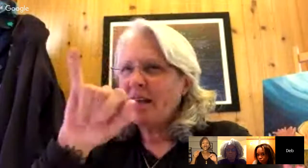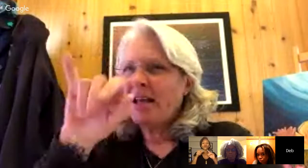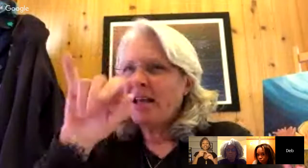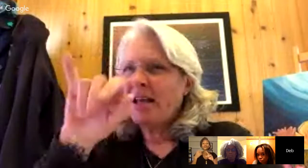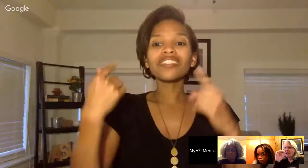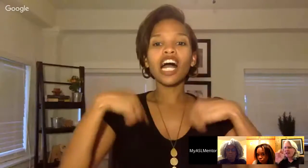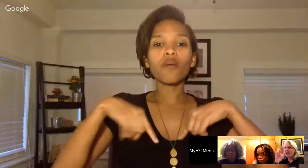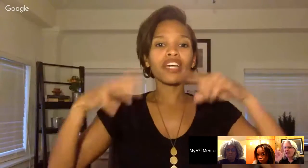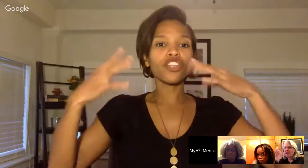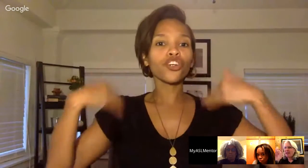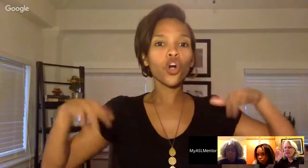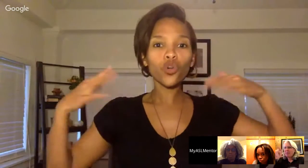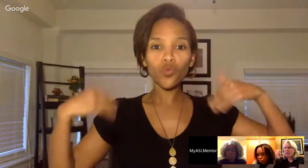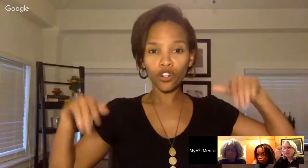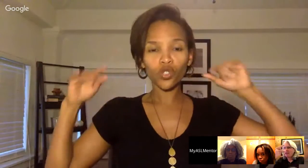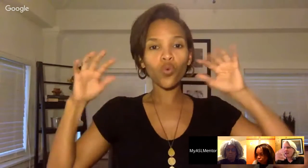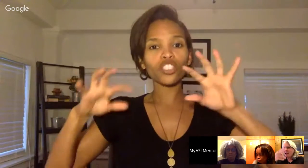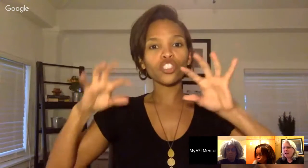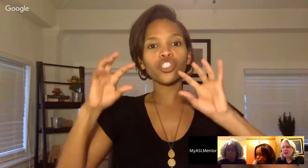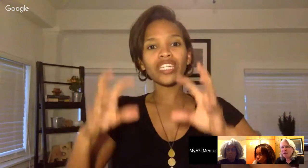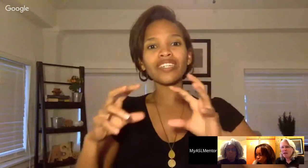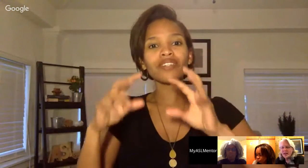I want you to tell me in your own words what